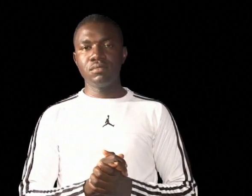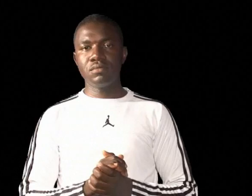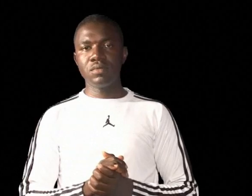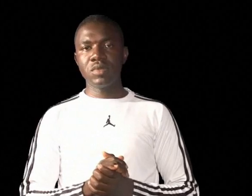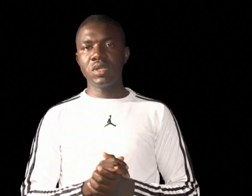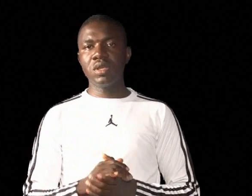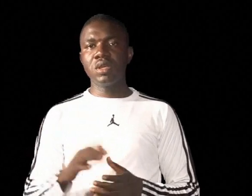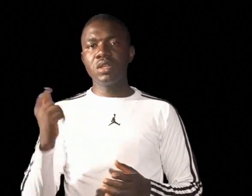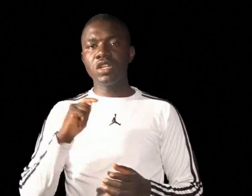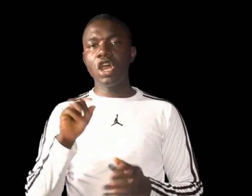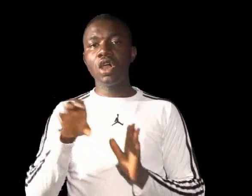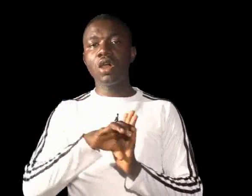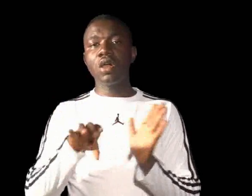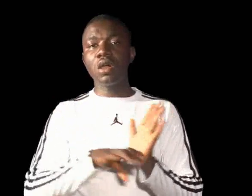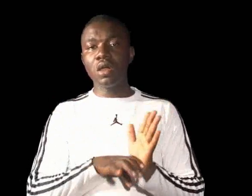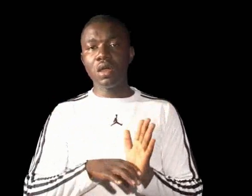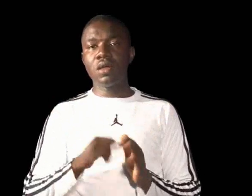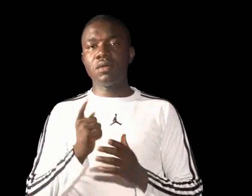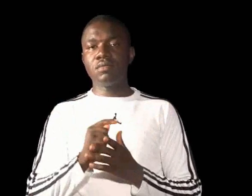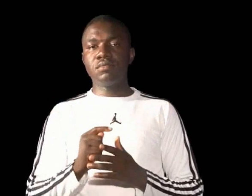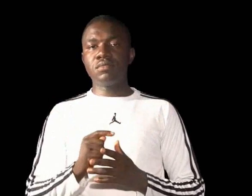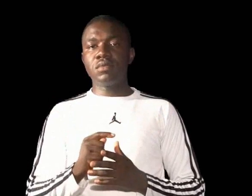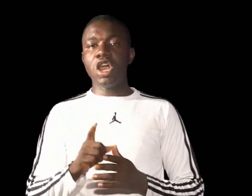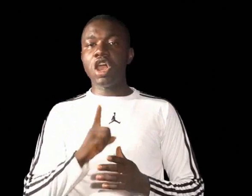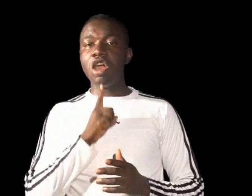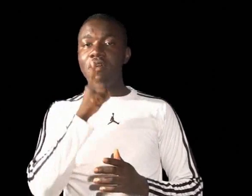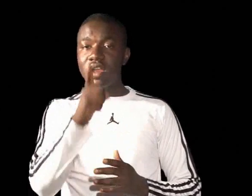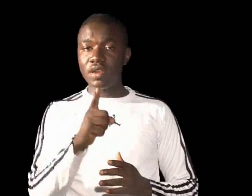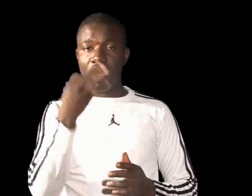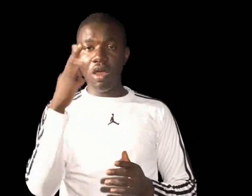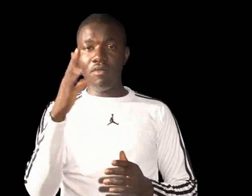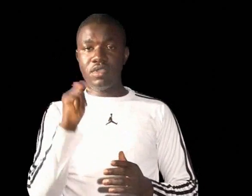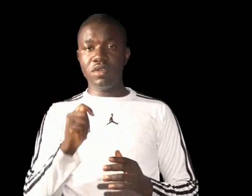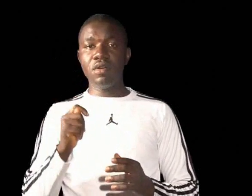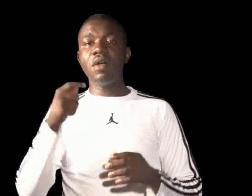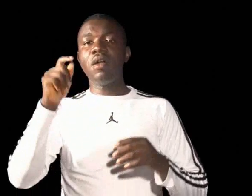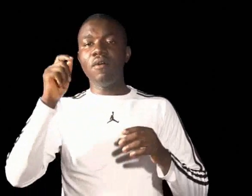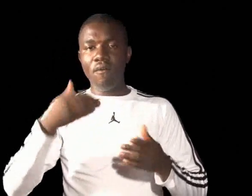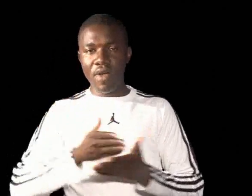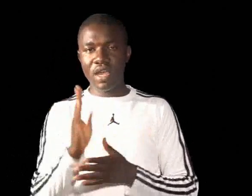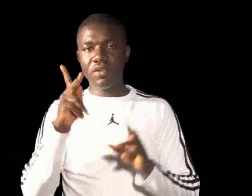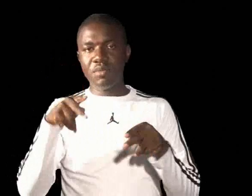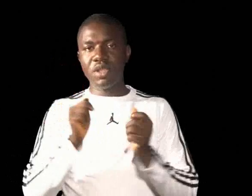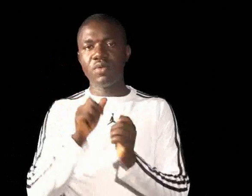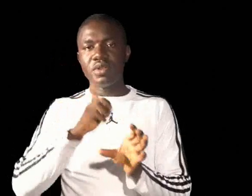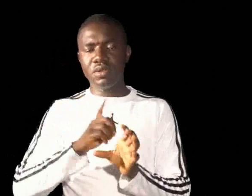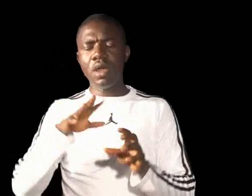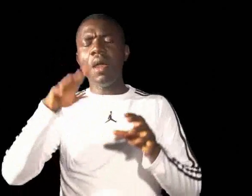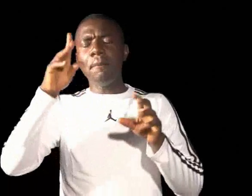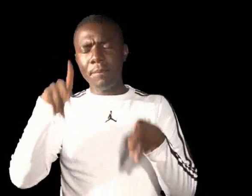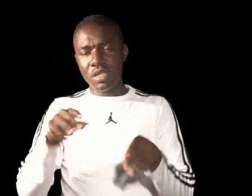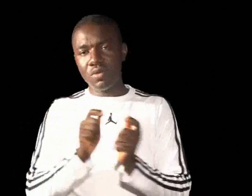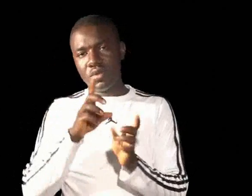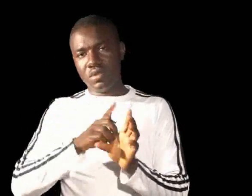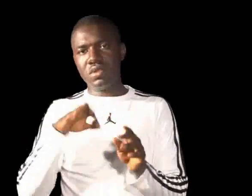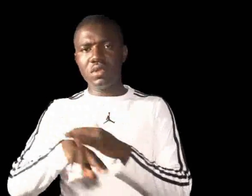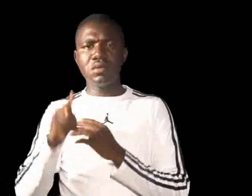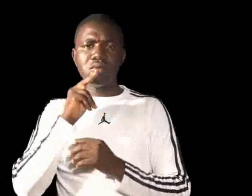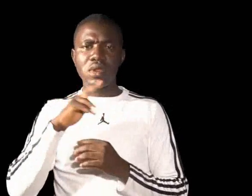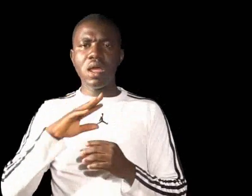Nigeria. Despite constitutional guarantees of equality and rights for all citizens, persons with disabilities in Nigeria